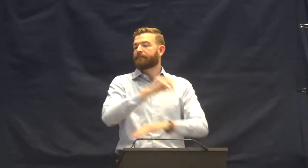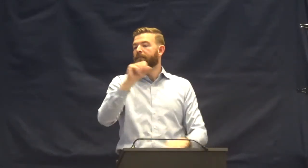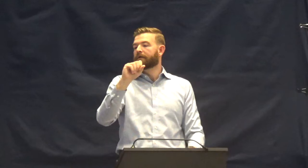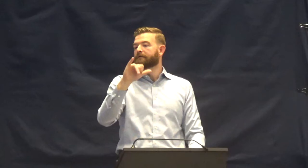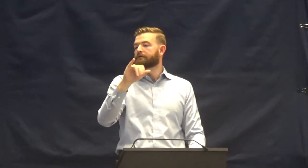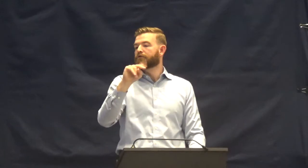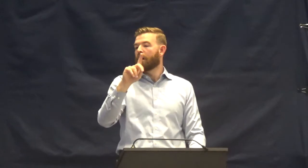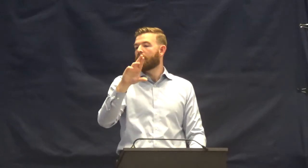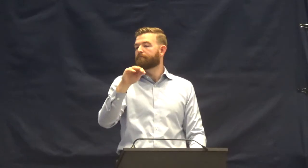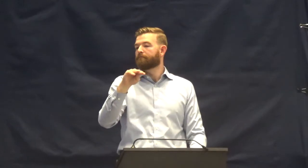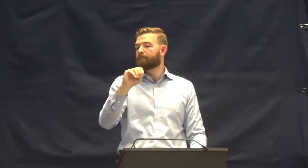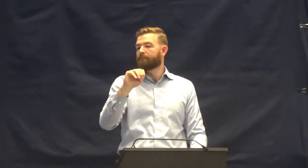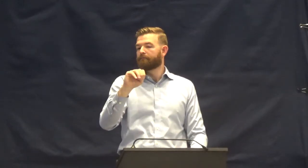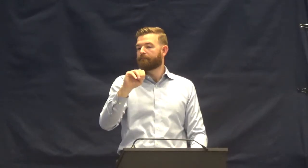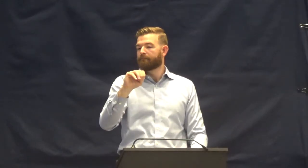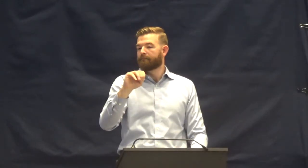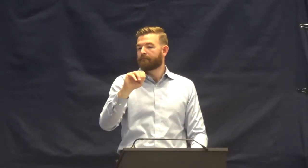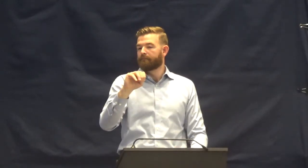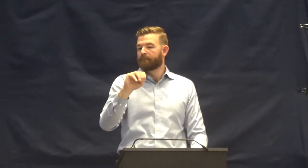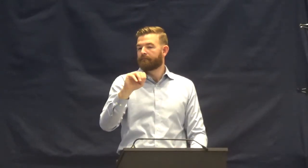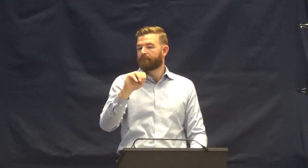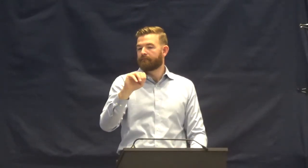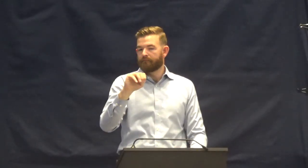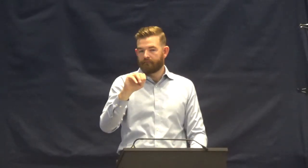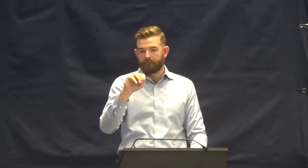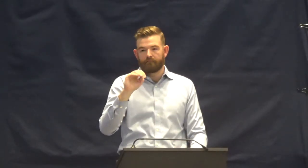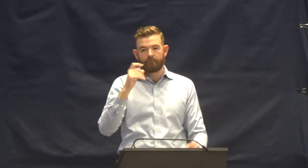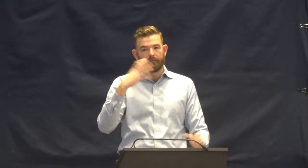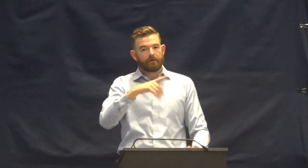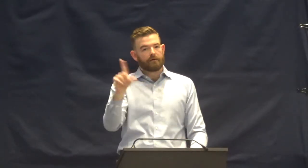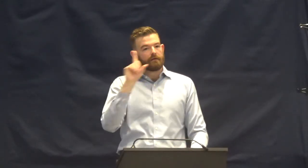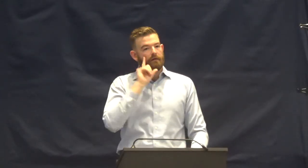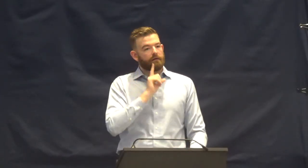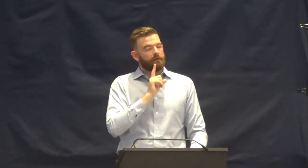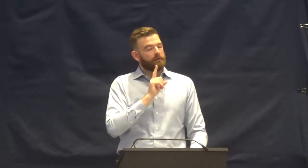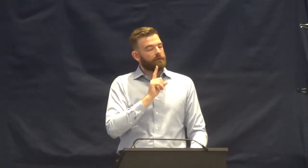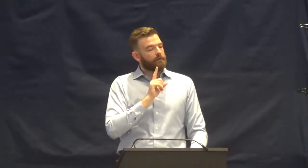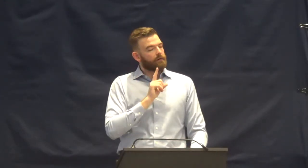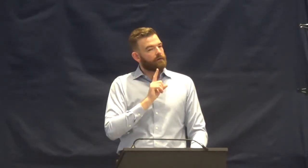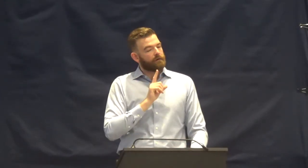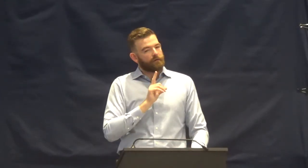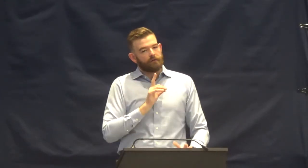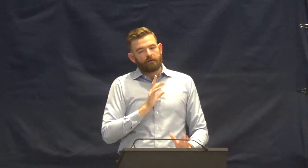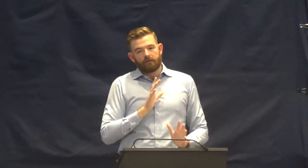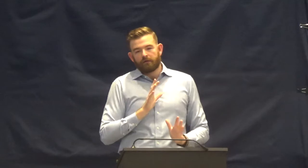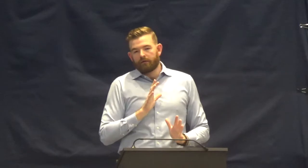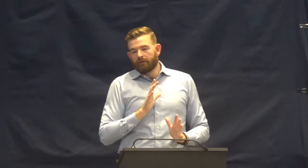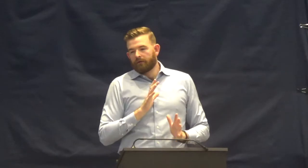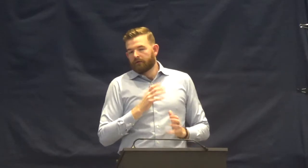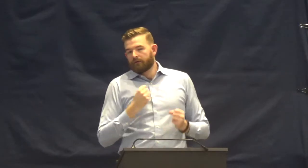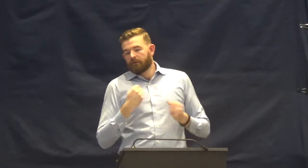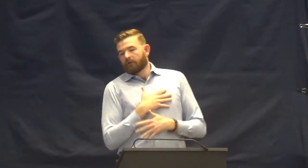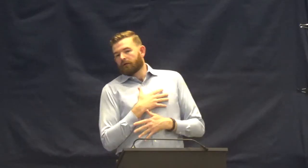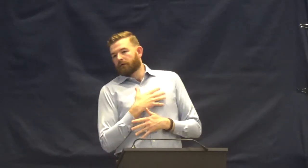You know, think about the dinner table. You know that paradigm? So many deaf